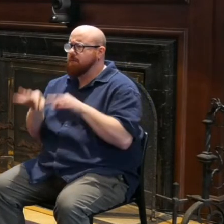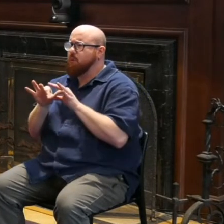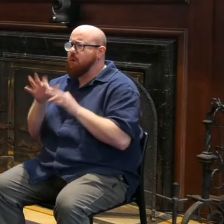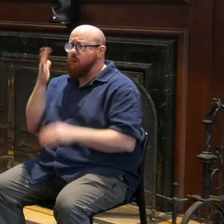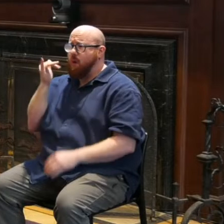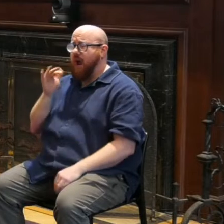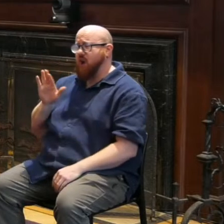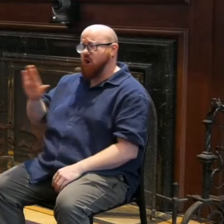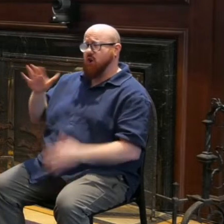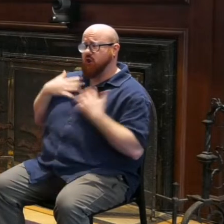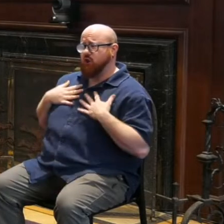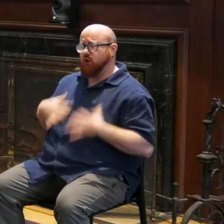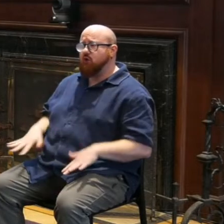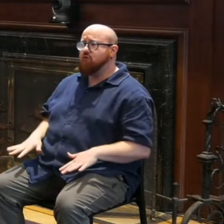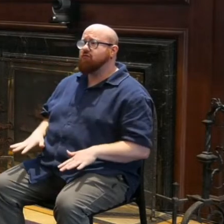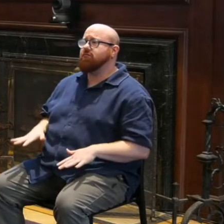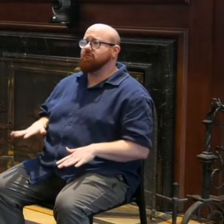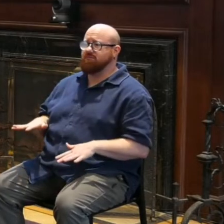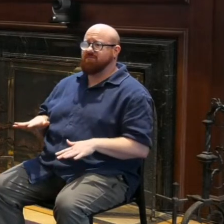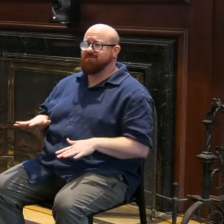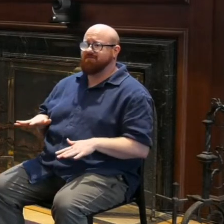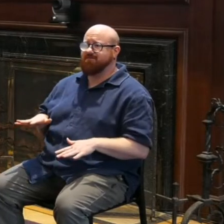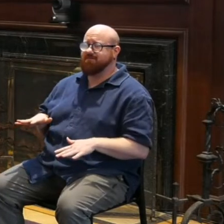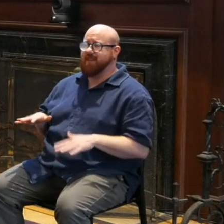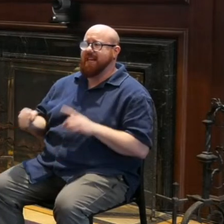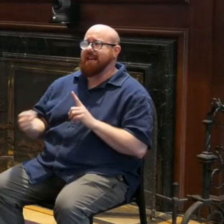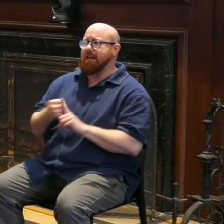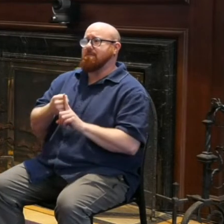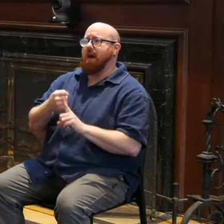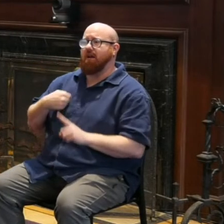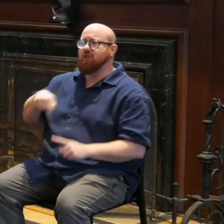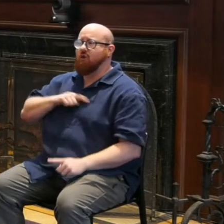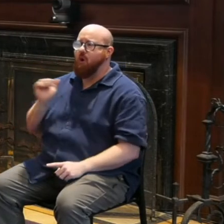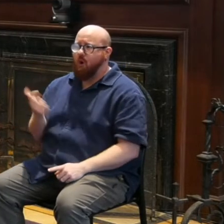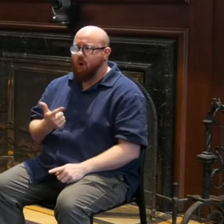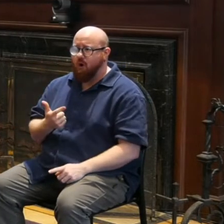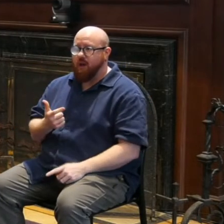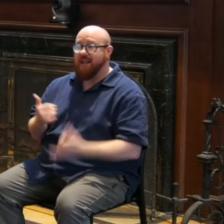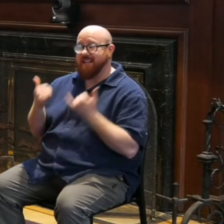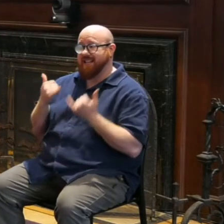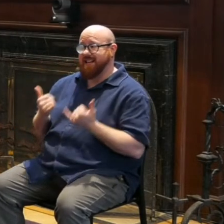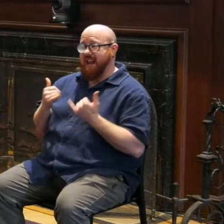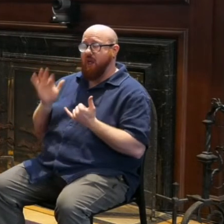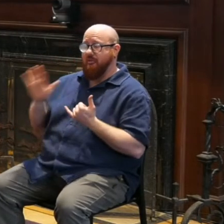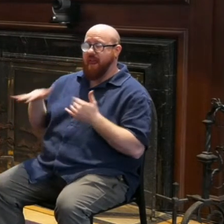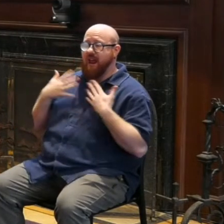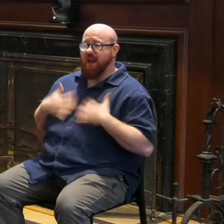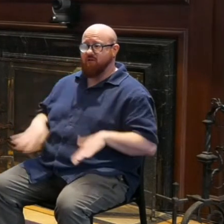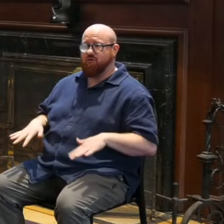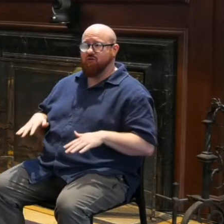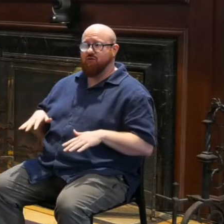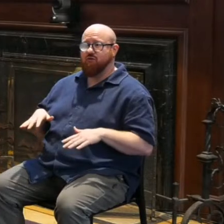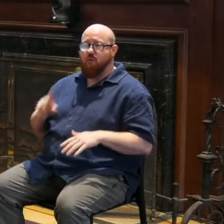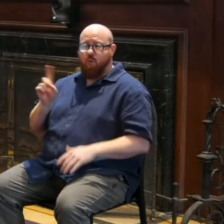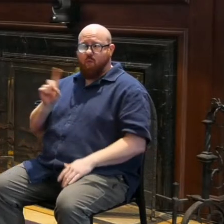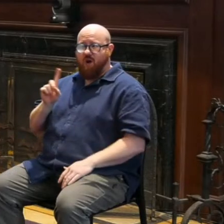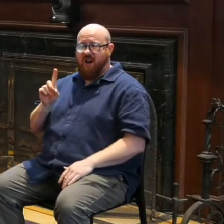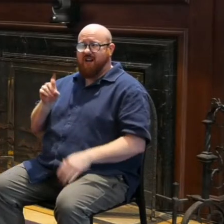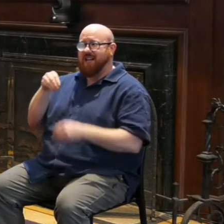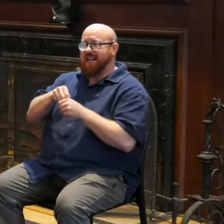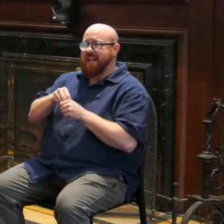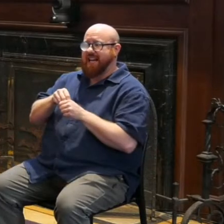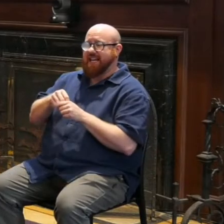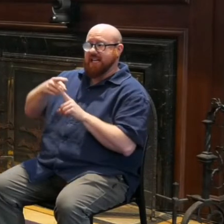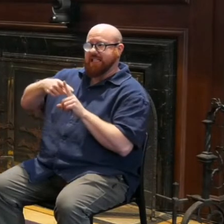us. Now the ruined Chanel fabric hangs in a temperature-controlled vault, sealed